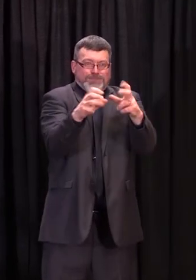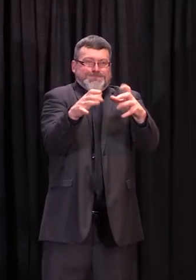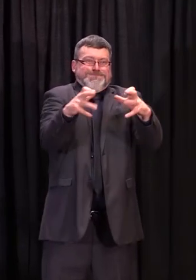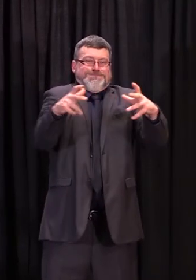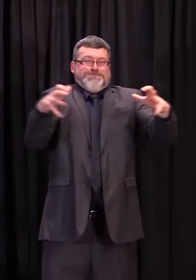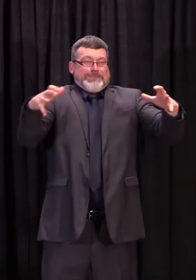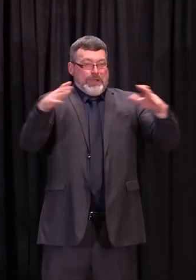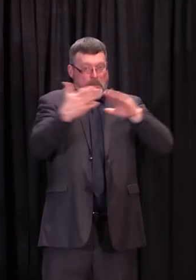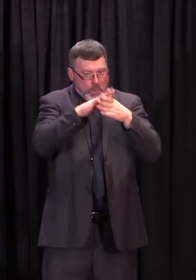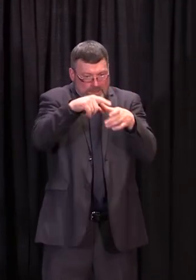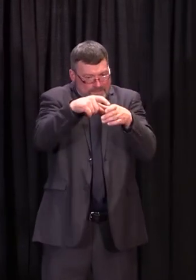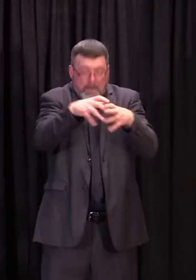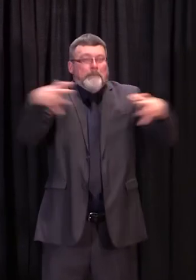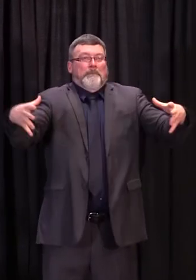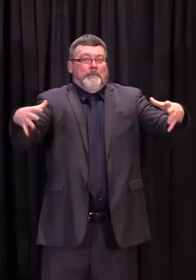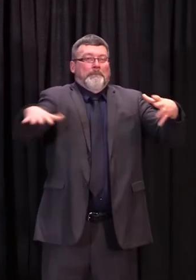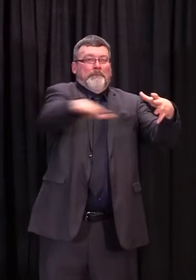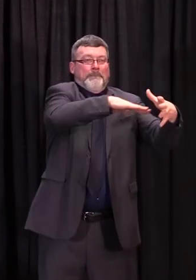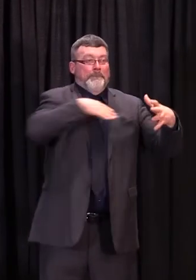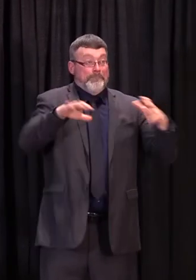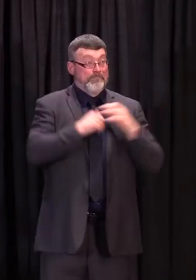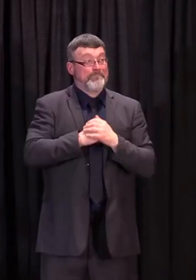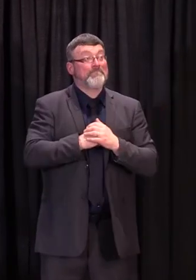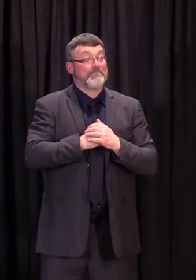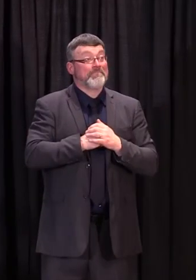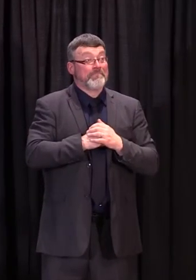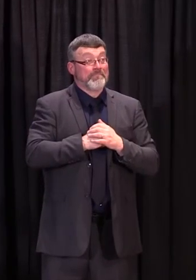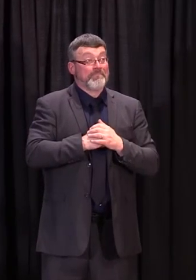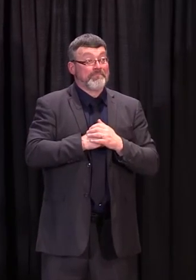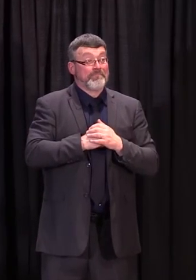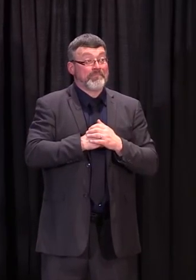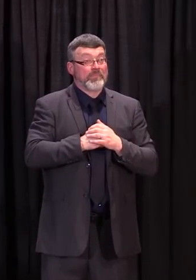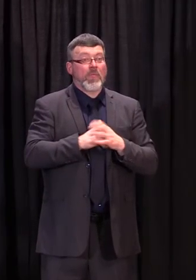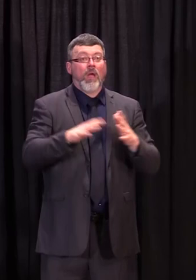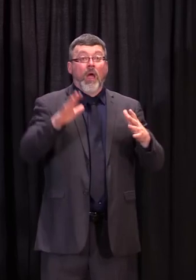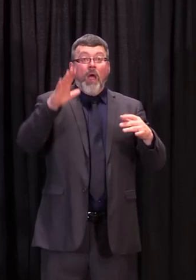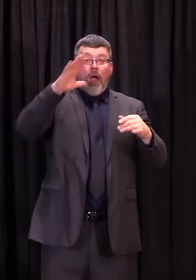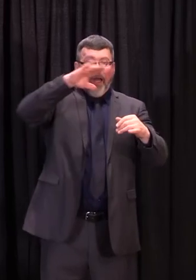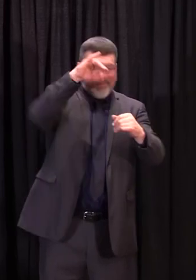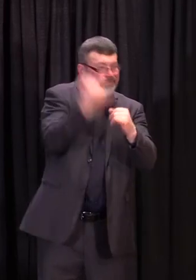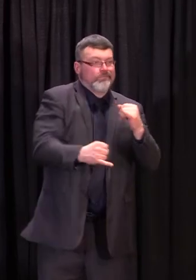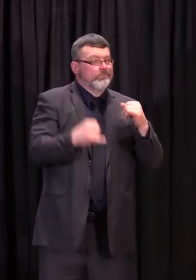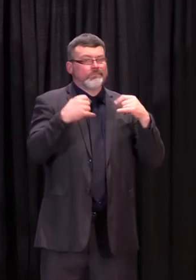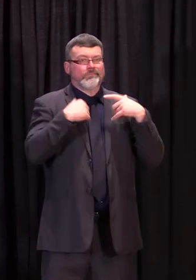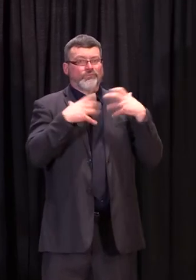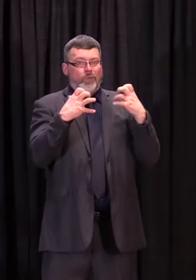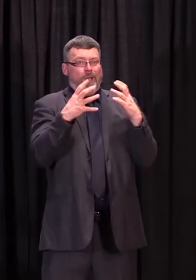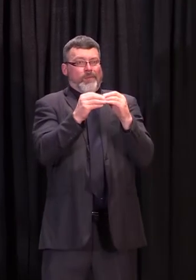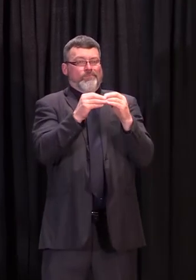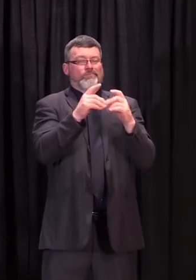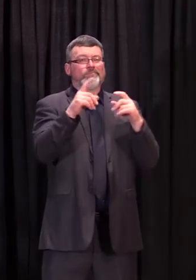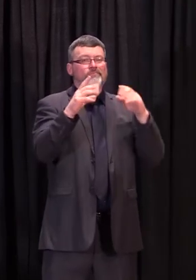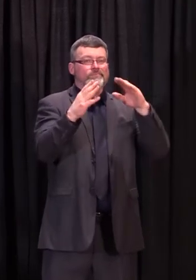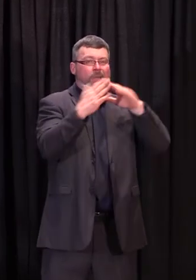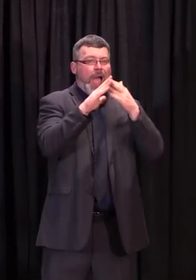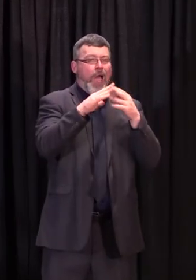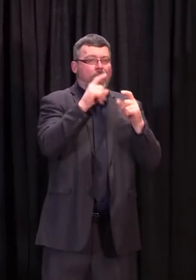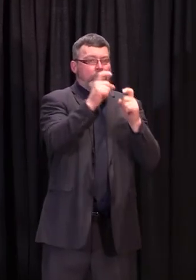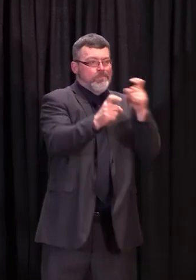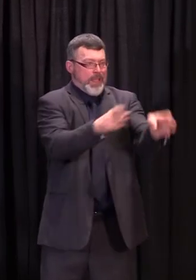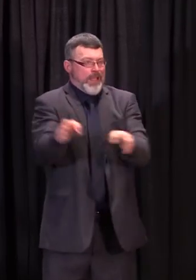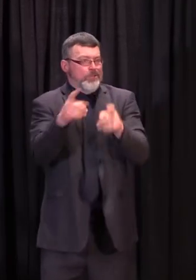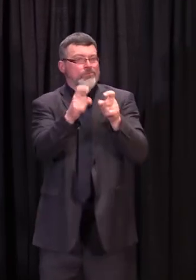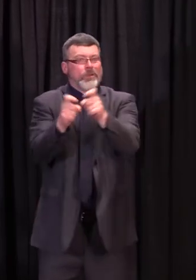Finally, let's increase funding for municipal planning grants so our smallest communities have the opportunity and